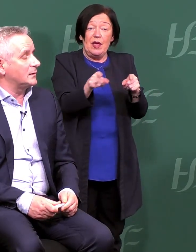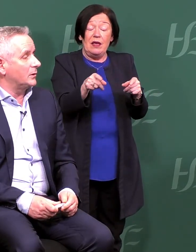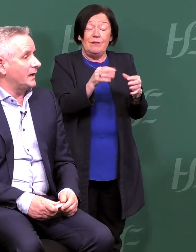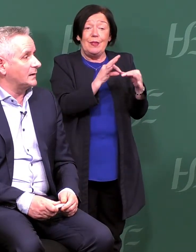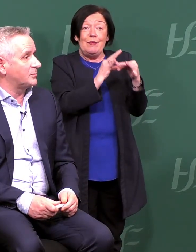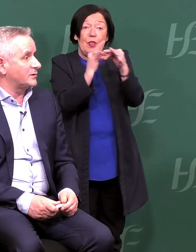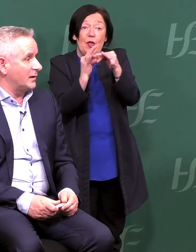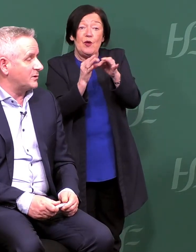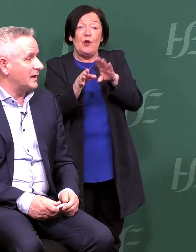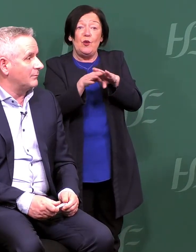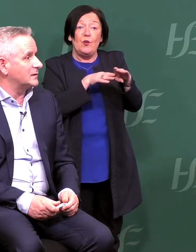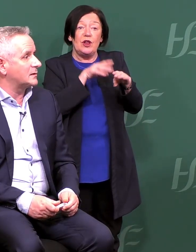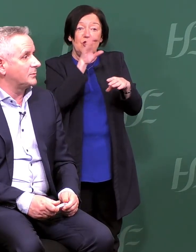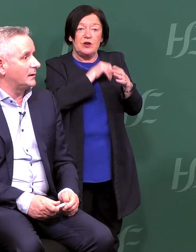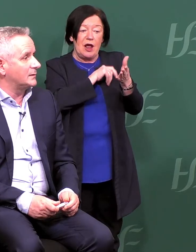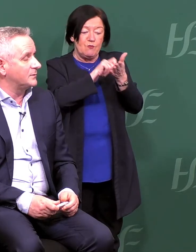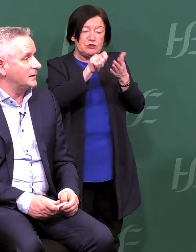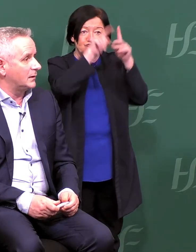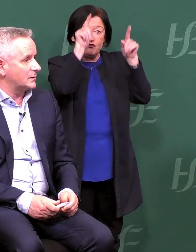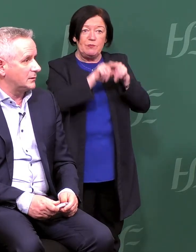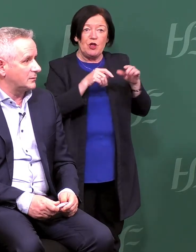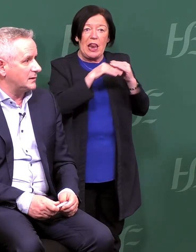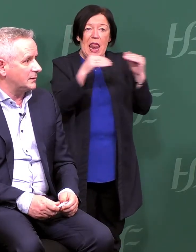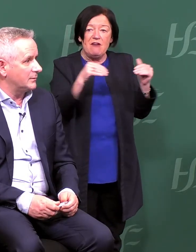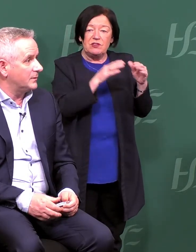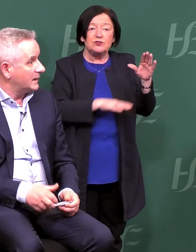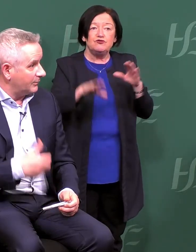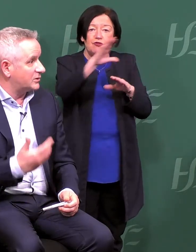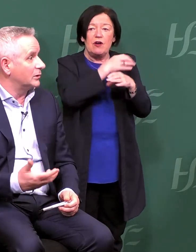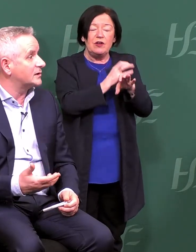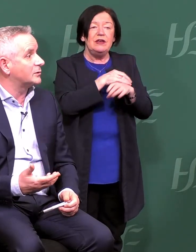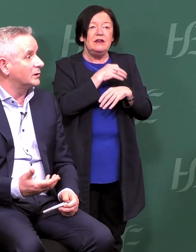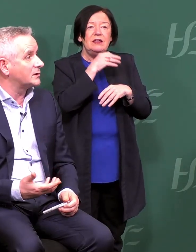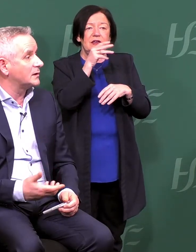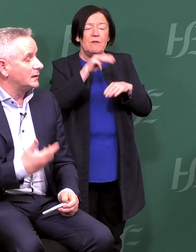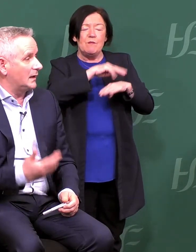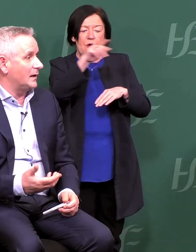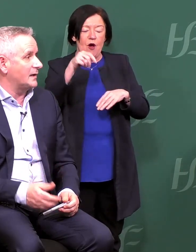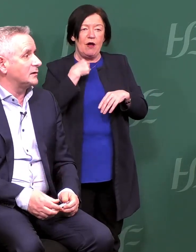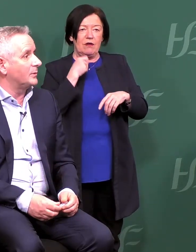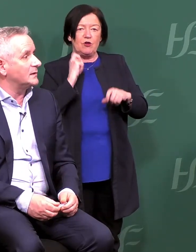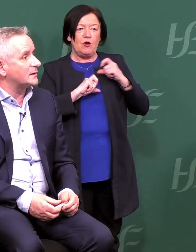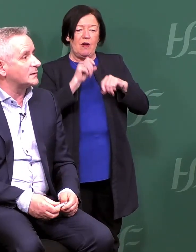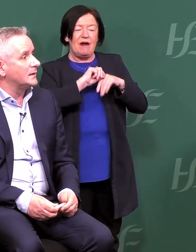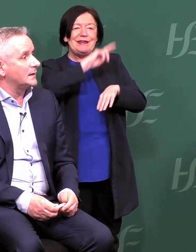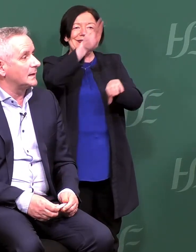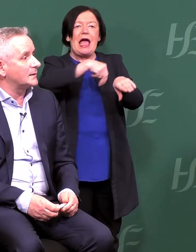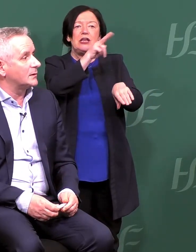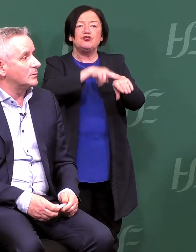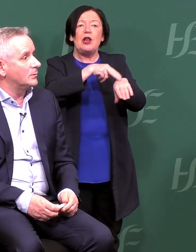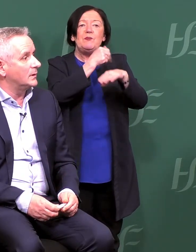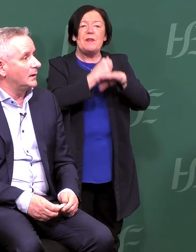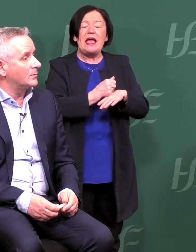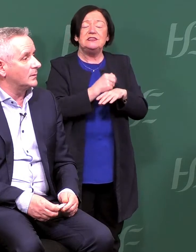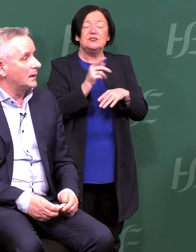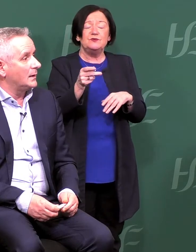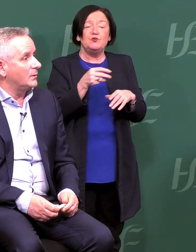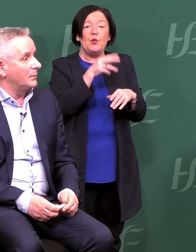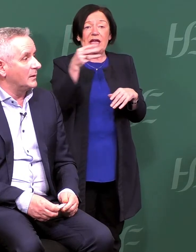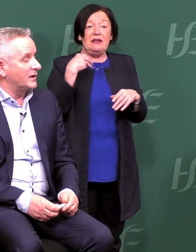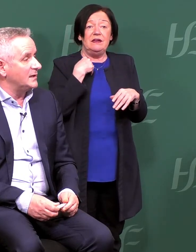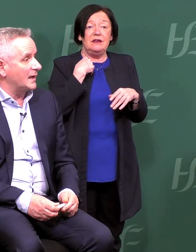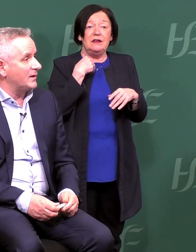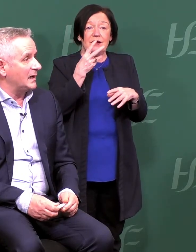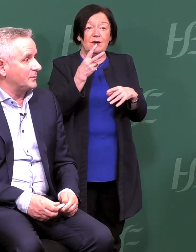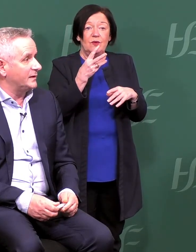with that, looking at prescription levels comparatively across the country to give assurance to us on a national basis. So